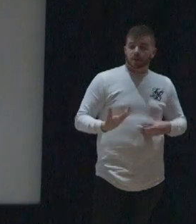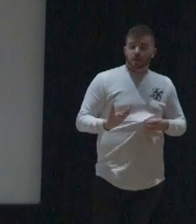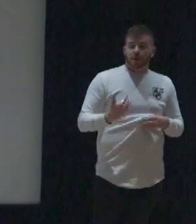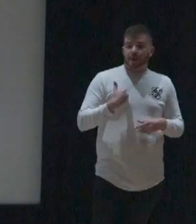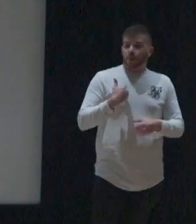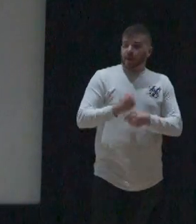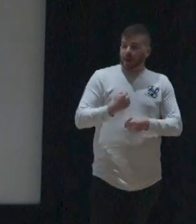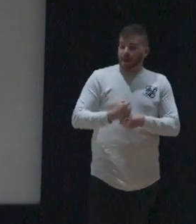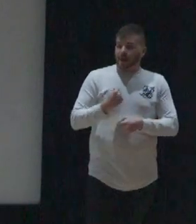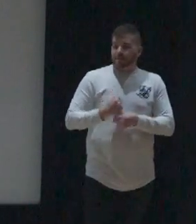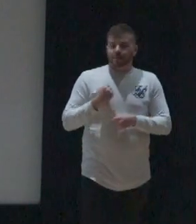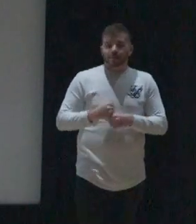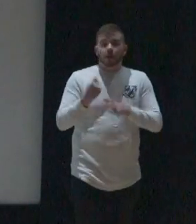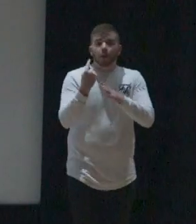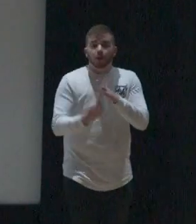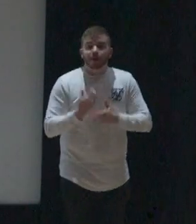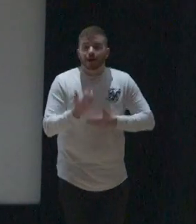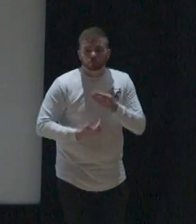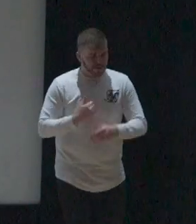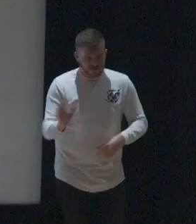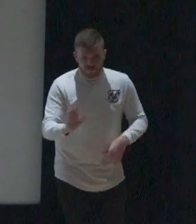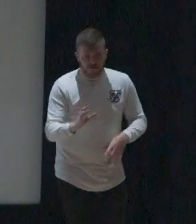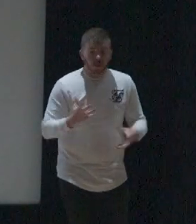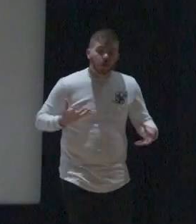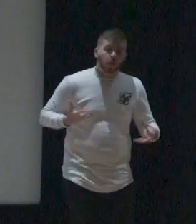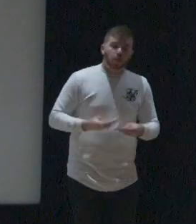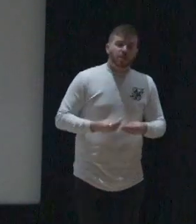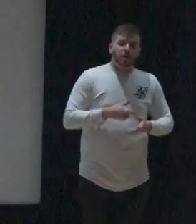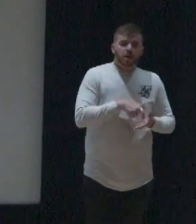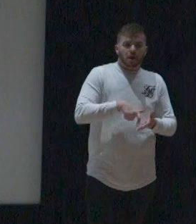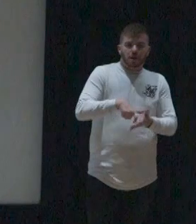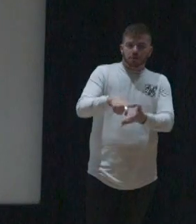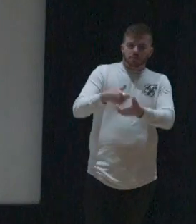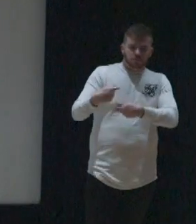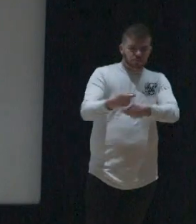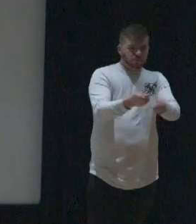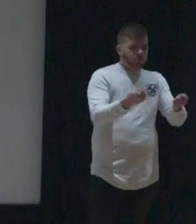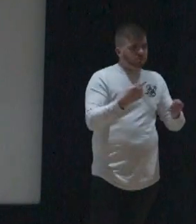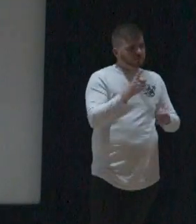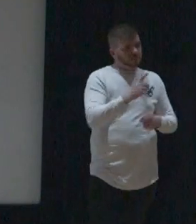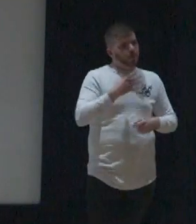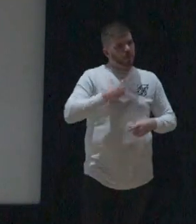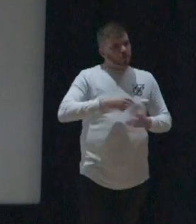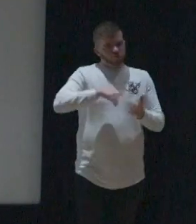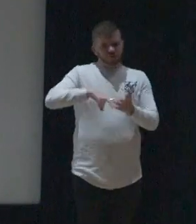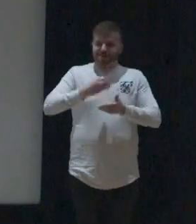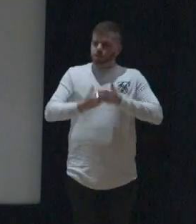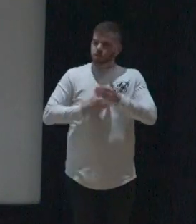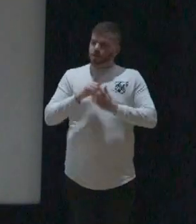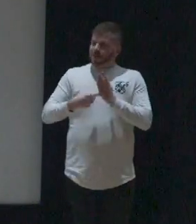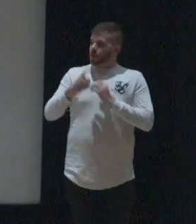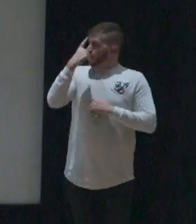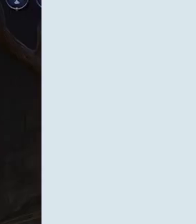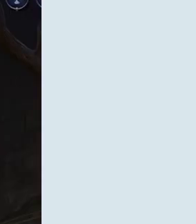our games are not pure narrative games, but card games with a narrative element, a lot of players won't have read the story about the horse. So we keep coming back to this over and